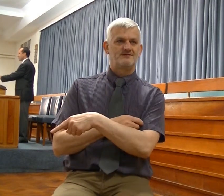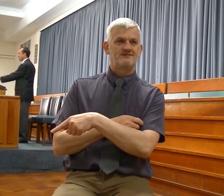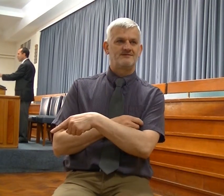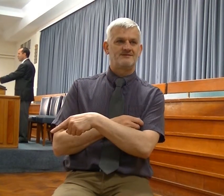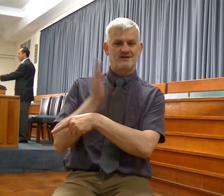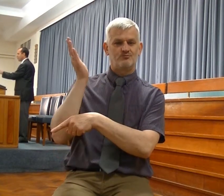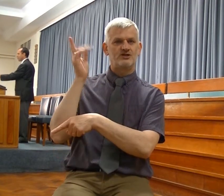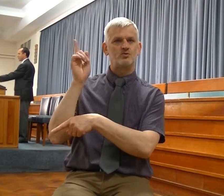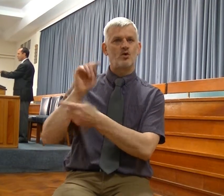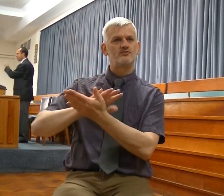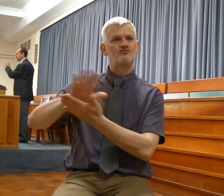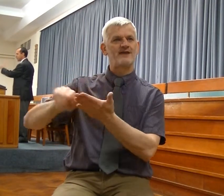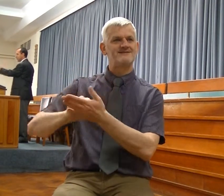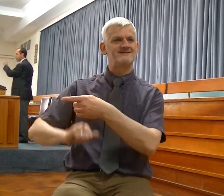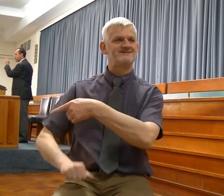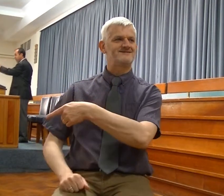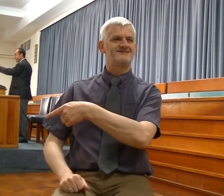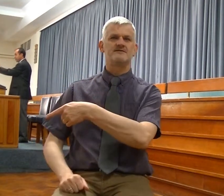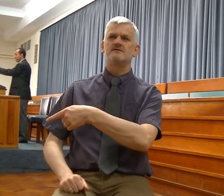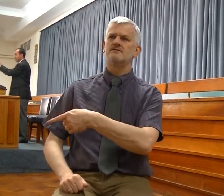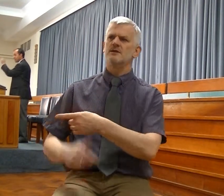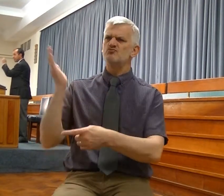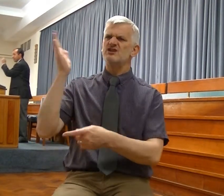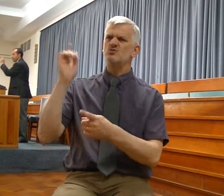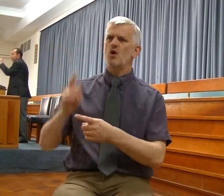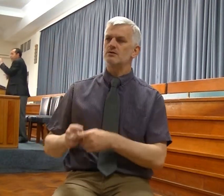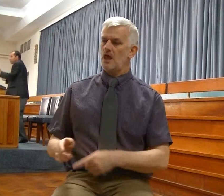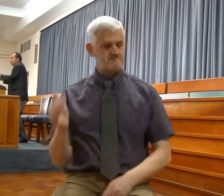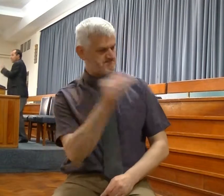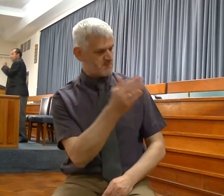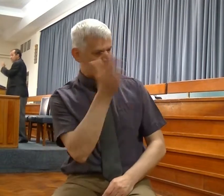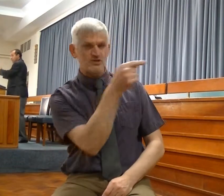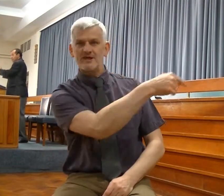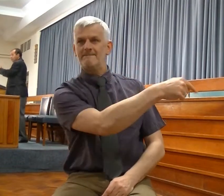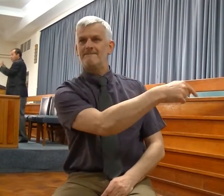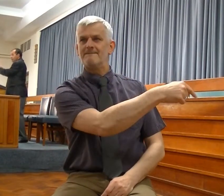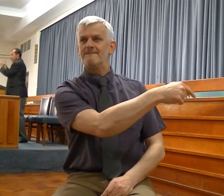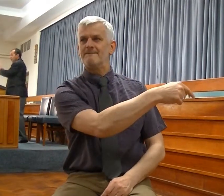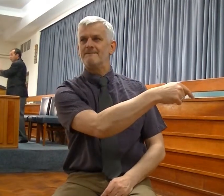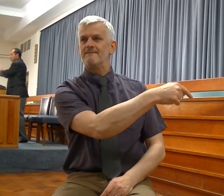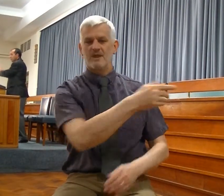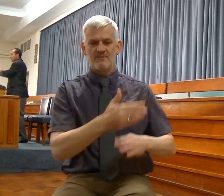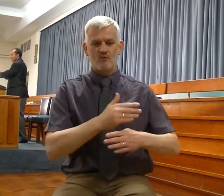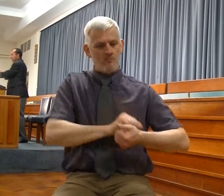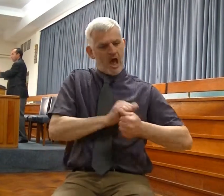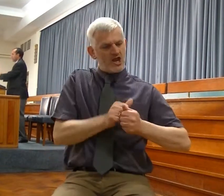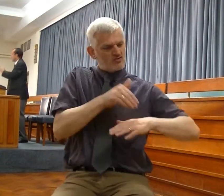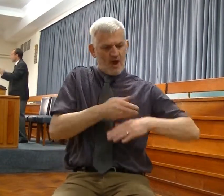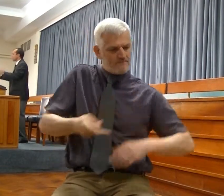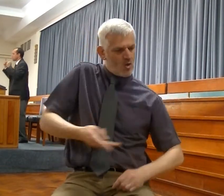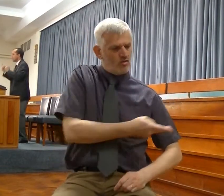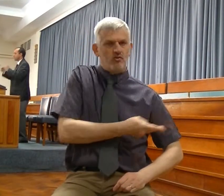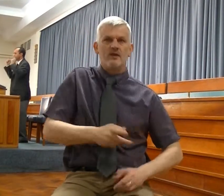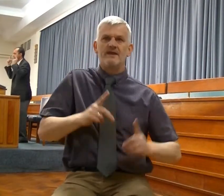righteousness? Because the way he preached to his fellow companion, his partner in crime, the way he preached to